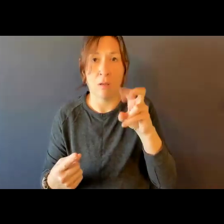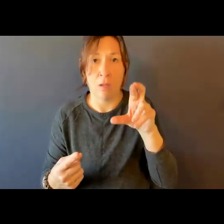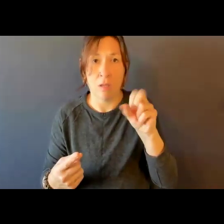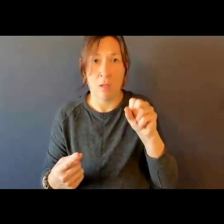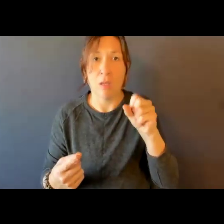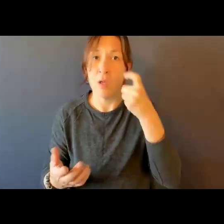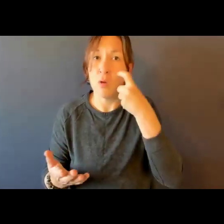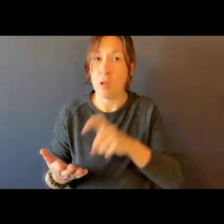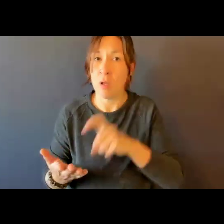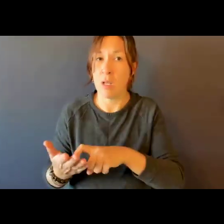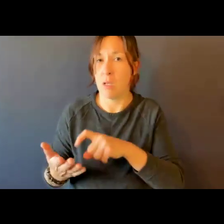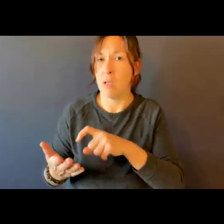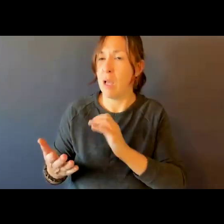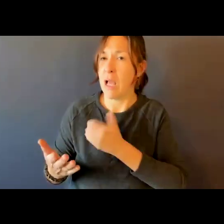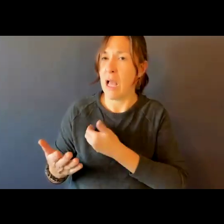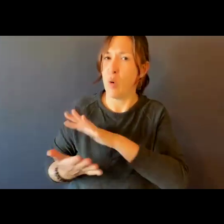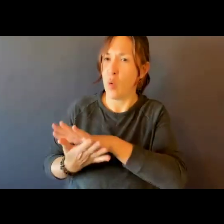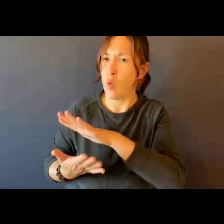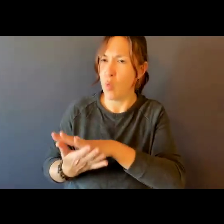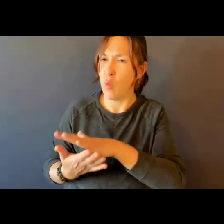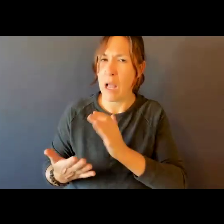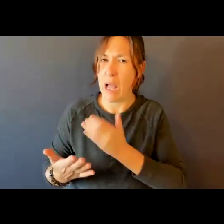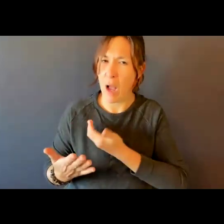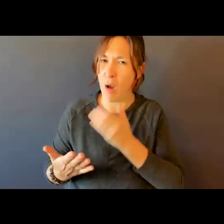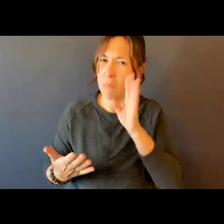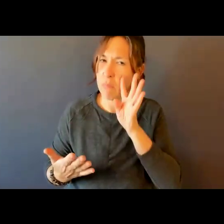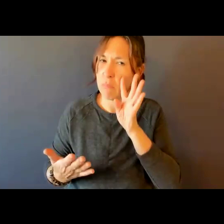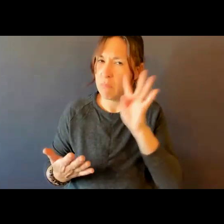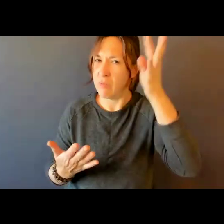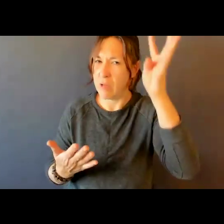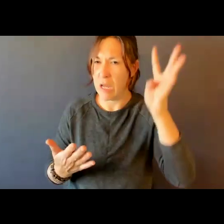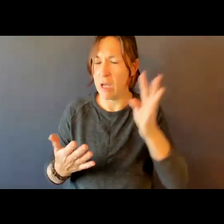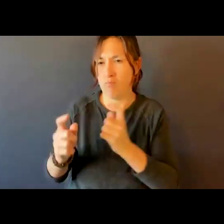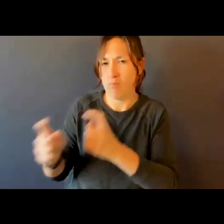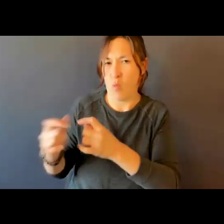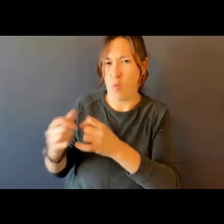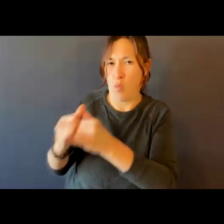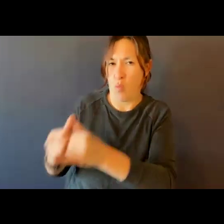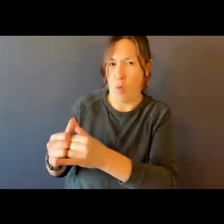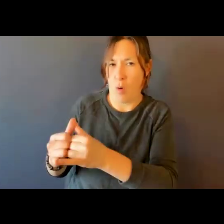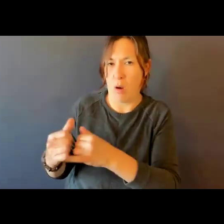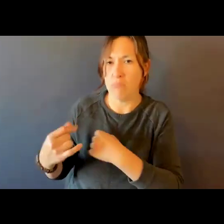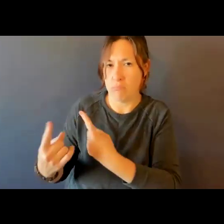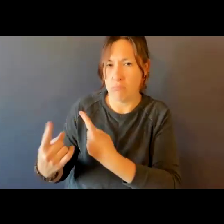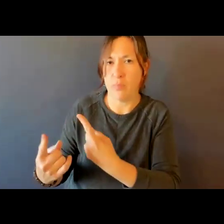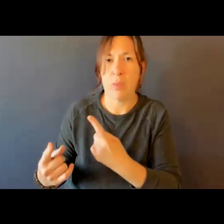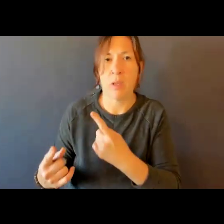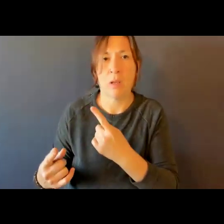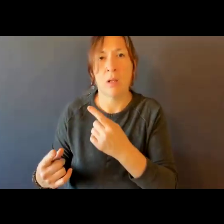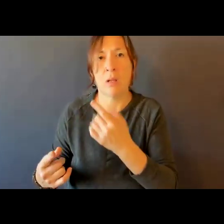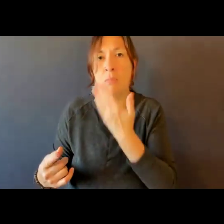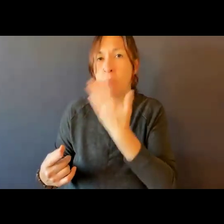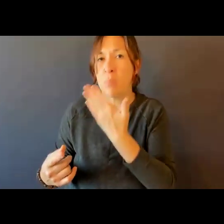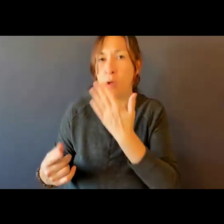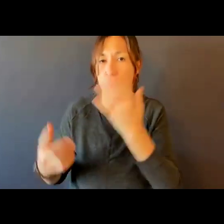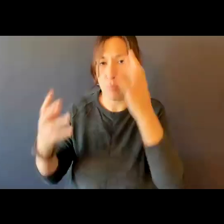innovation of our schools with this prestigious award. We are especially thankful for the leadership of Edvestors President